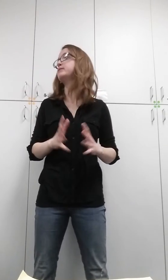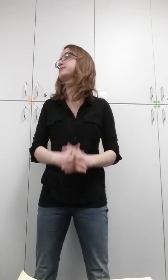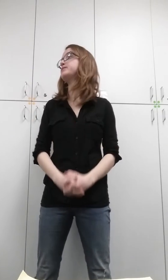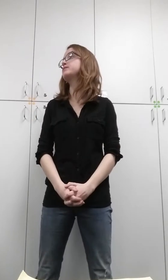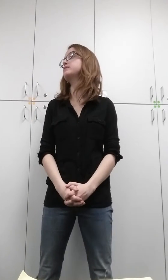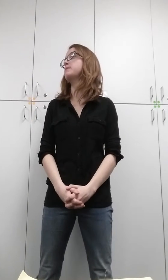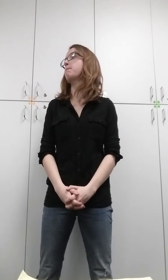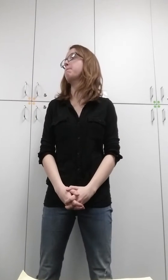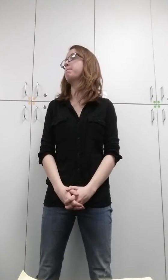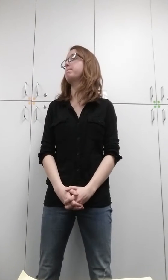this.